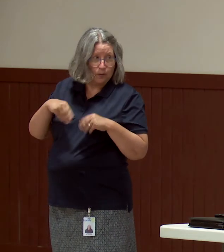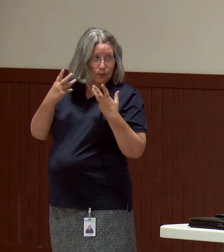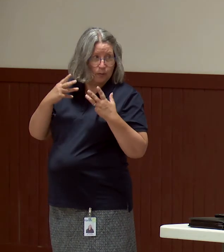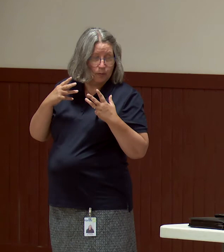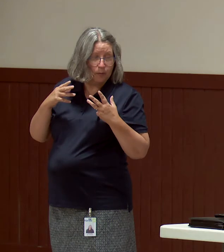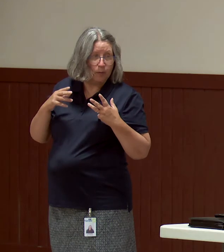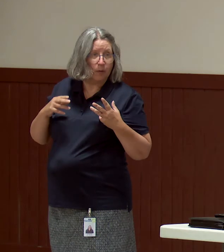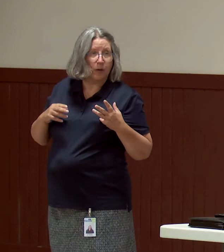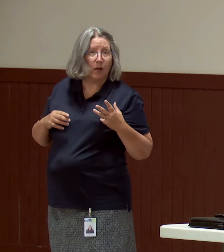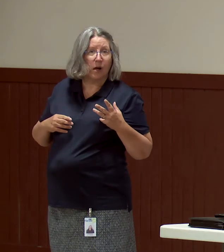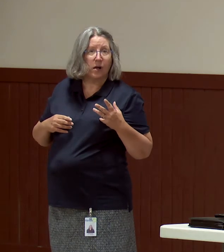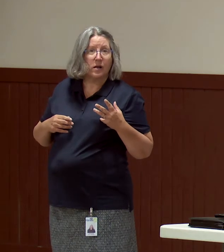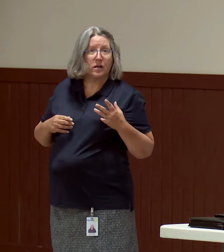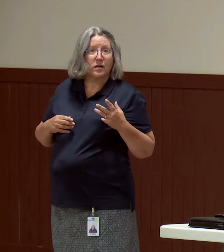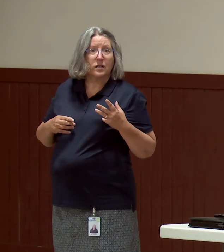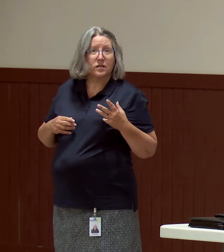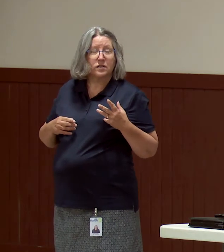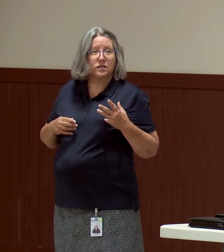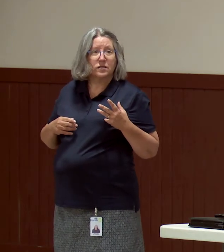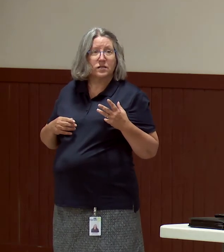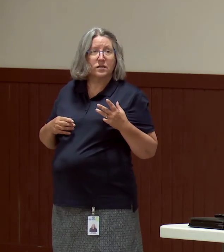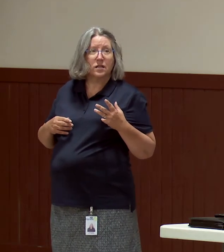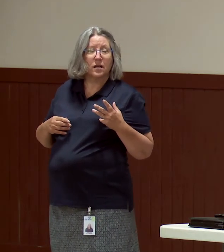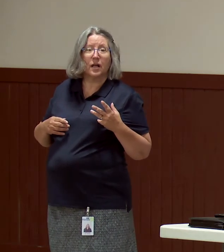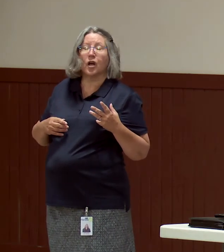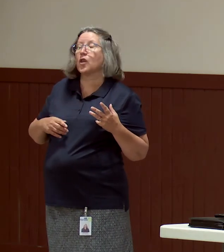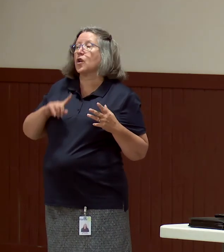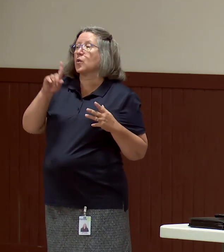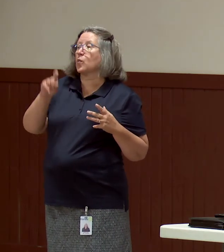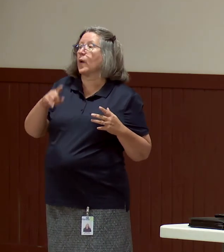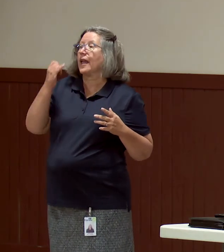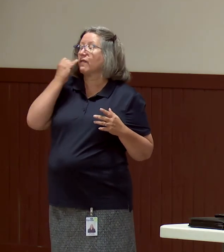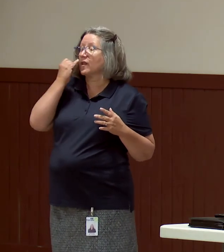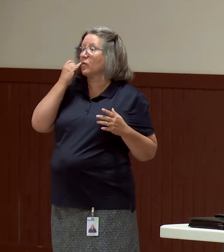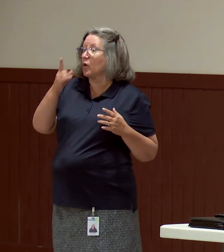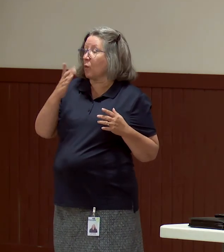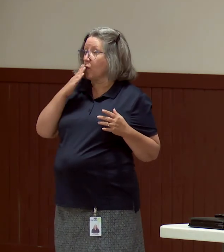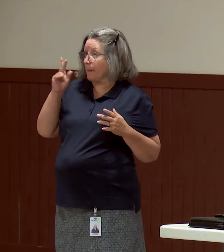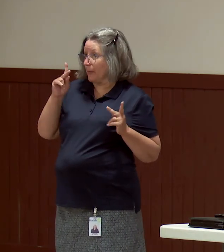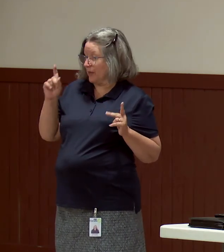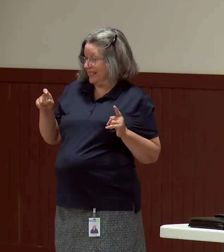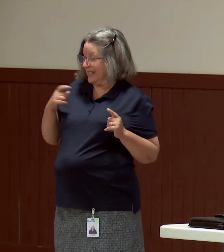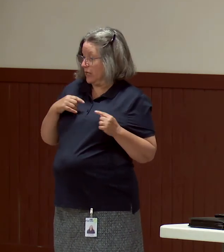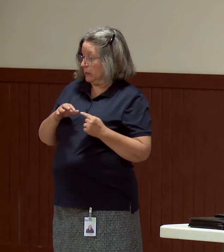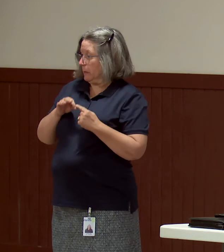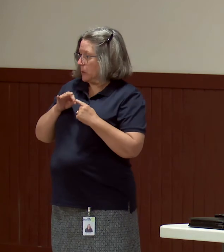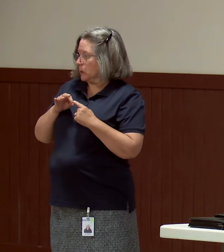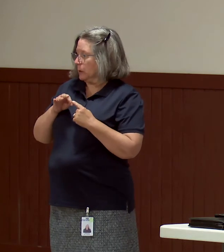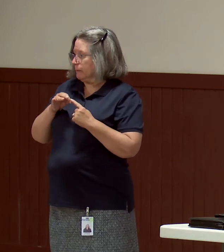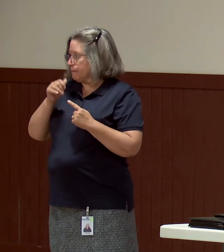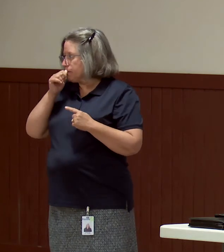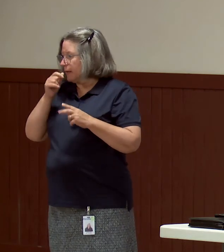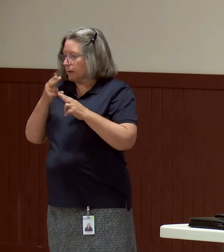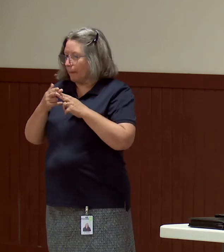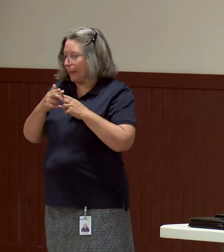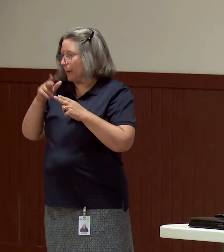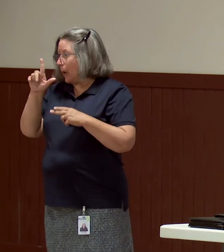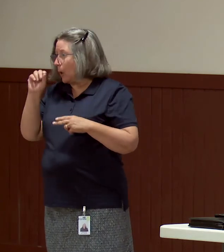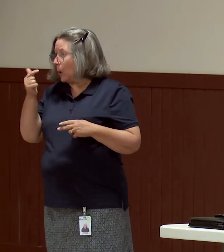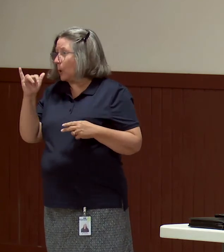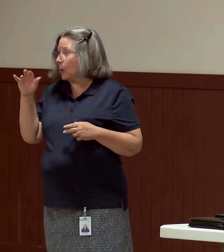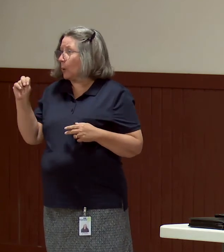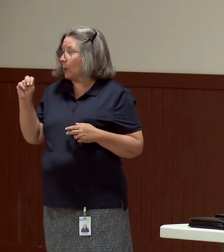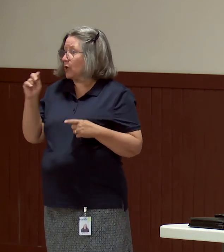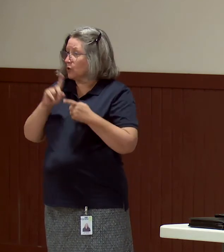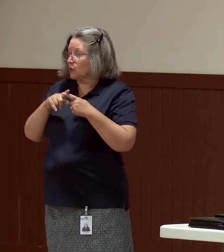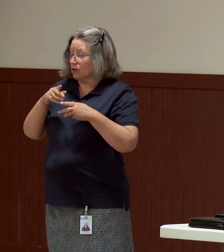So I'll repeat the question just in case it's not appearing on the recording. The question is, will people need a user login or password to log into this survey? The answer